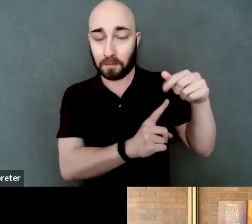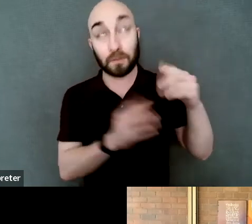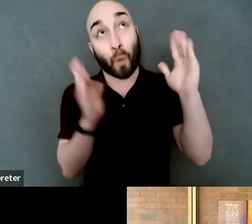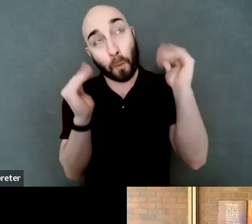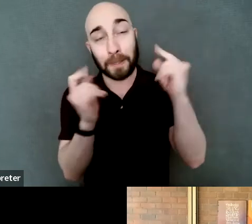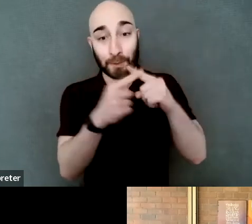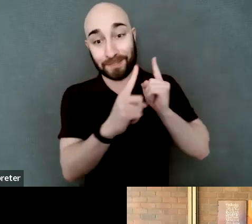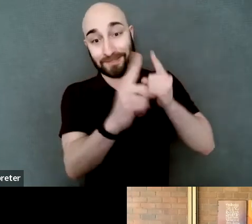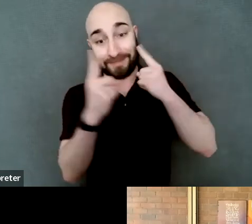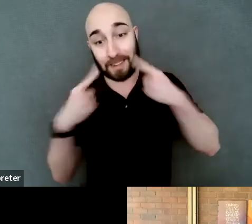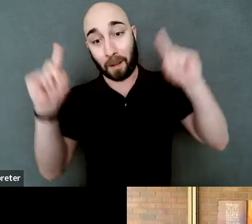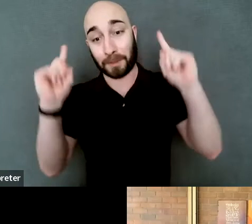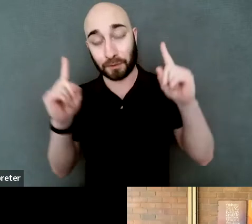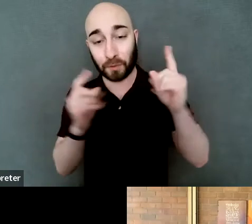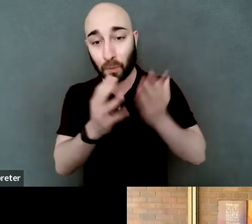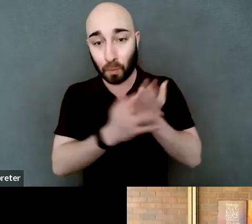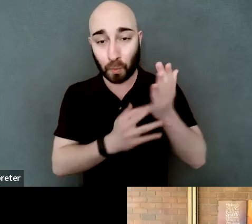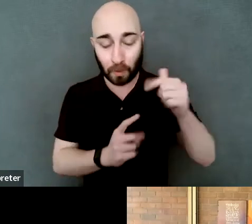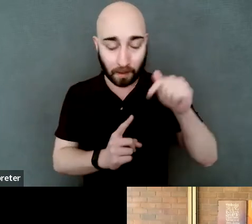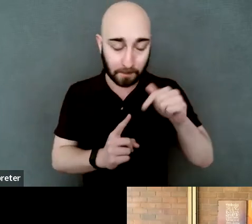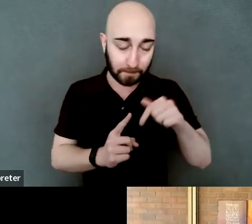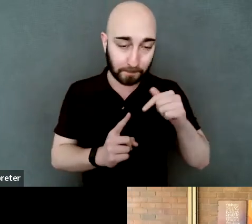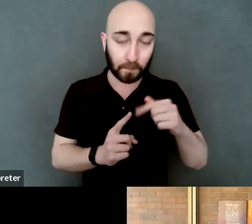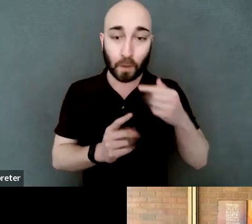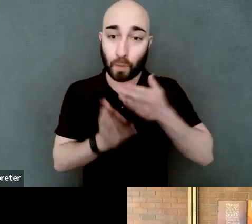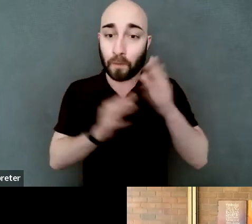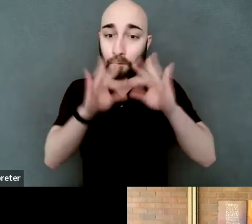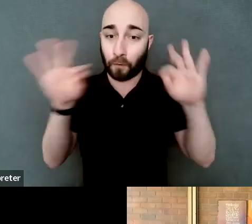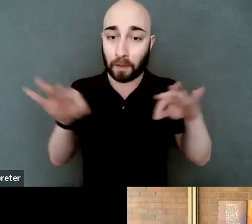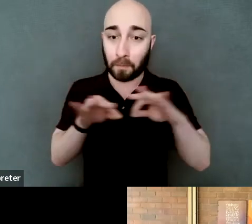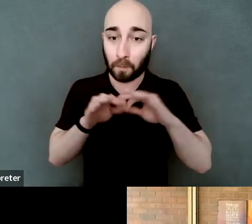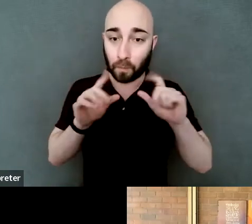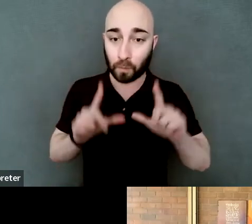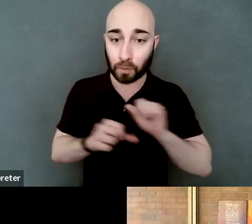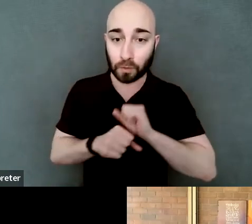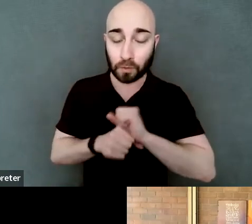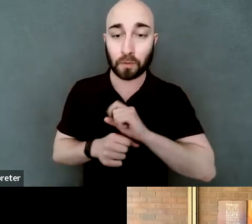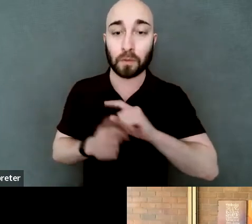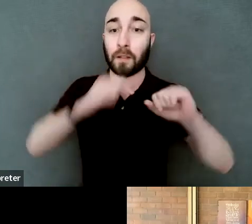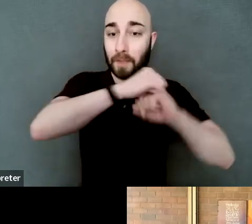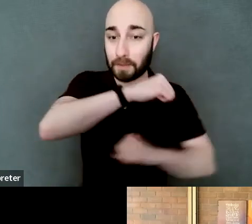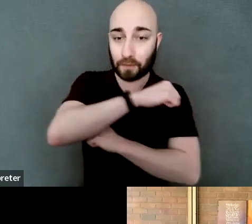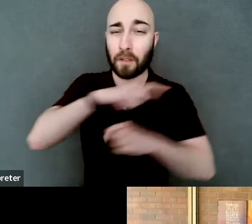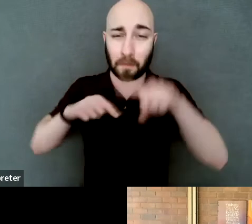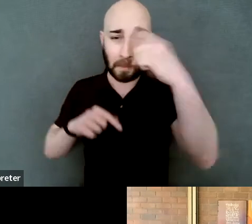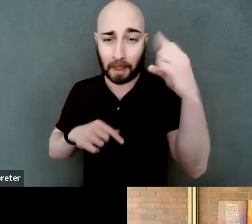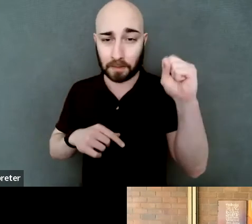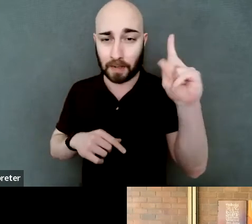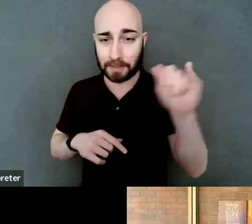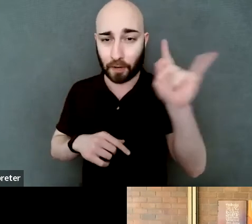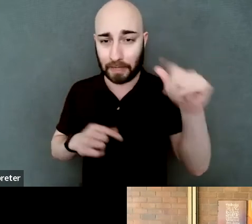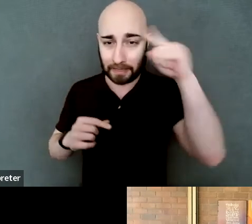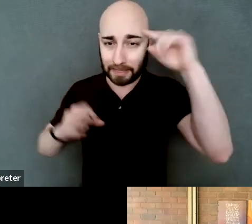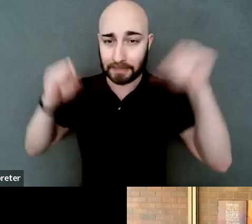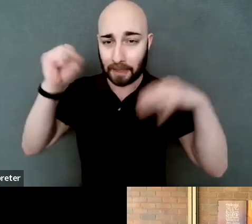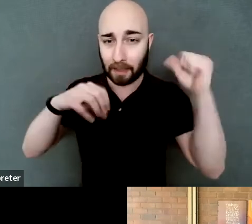hoping to accomplish through the framework, the foundation of the Black Solidarity Think Tank.